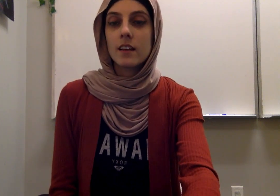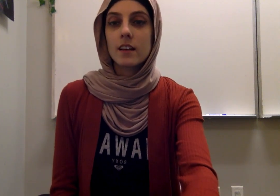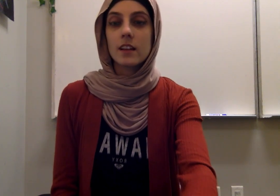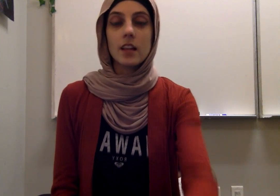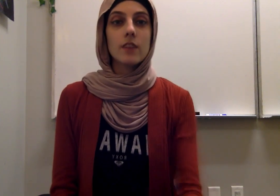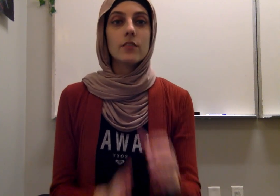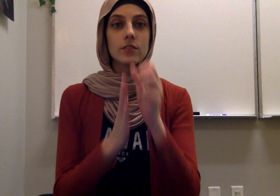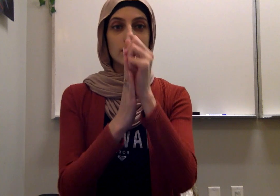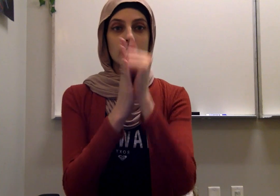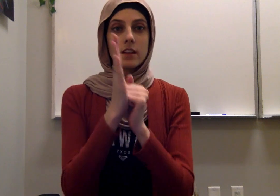Gloves,